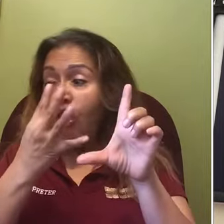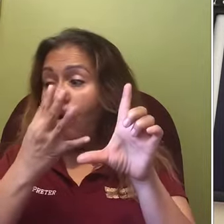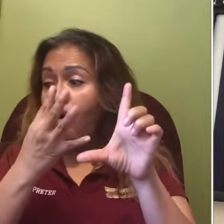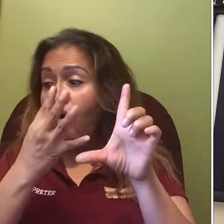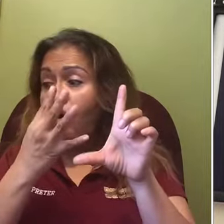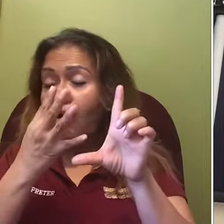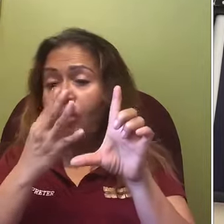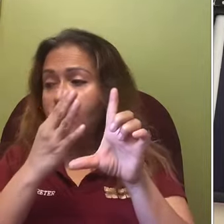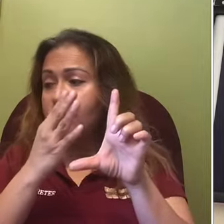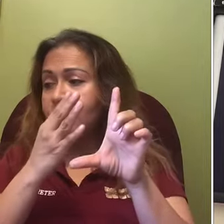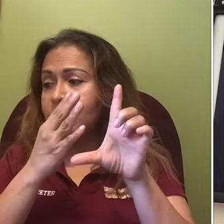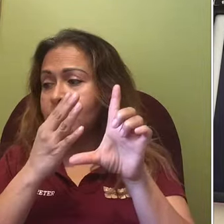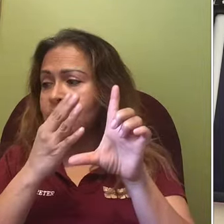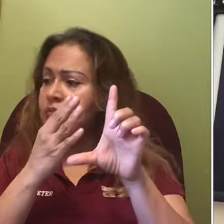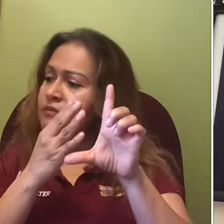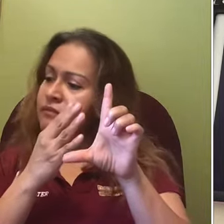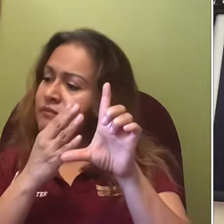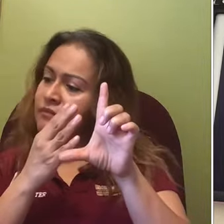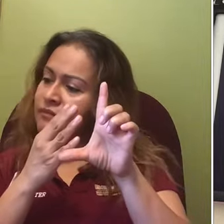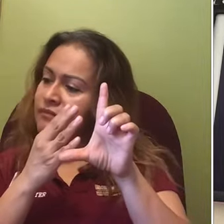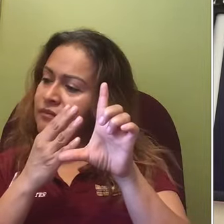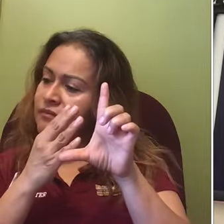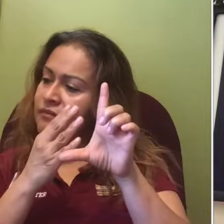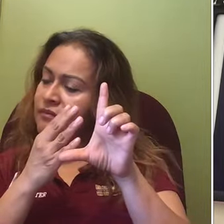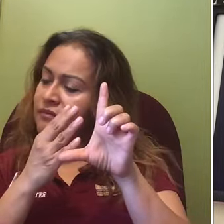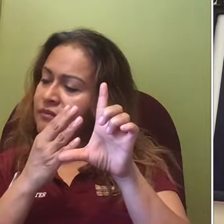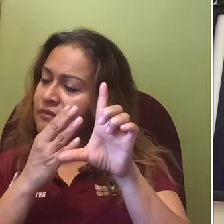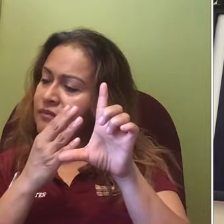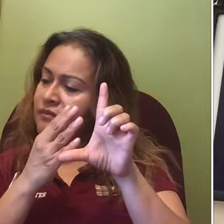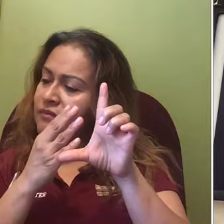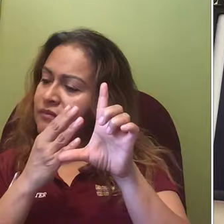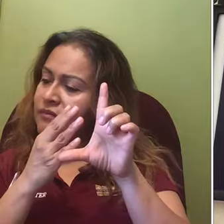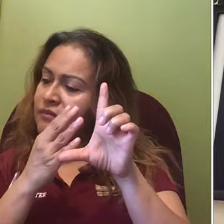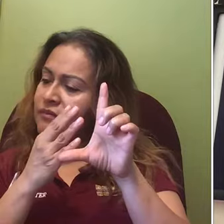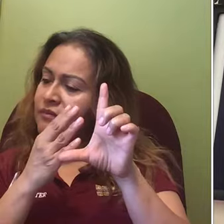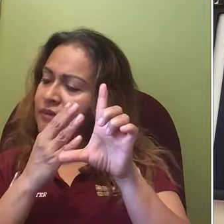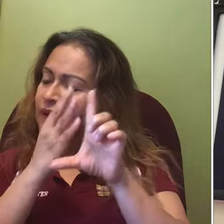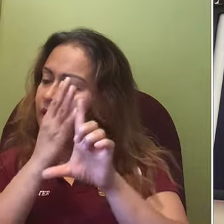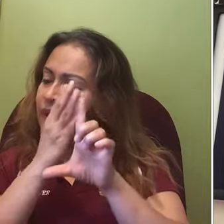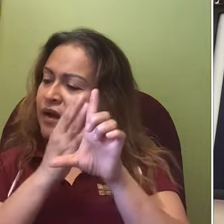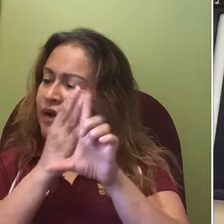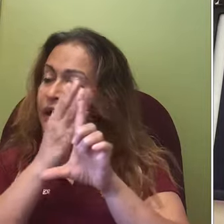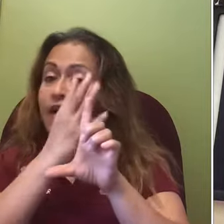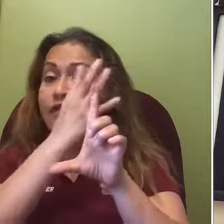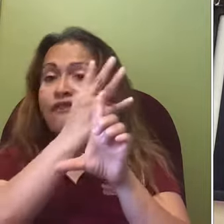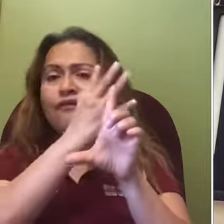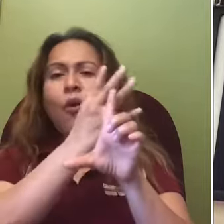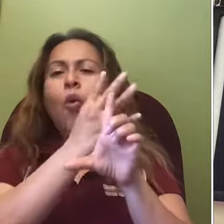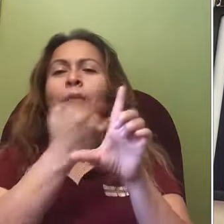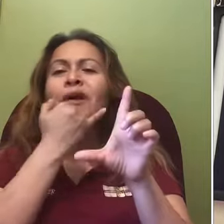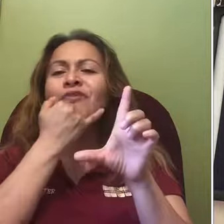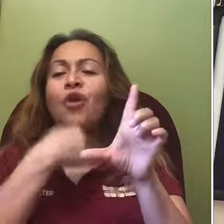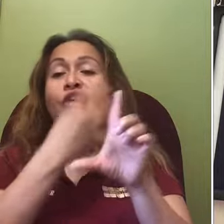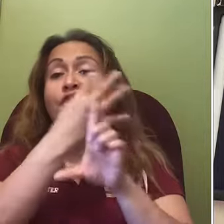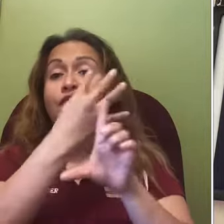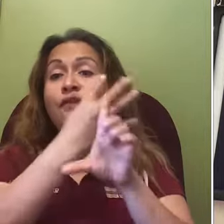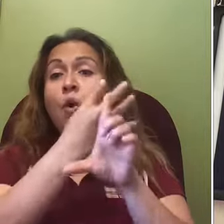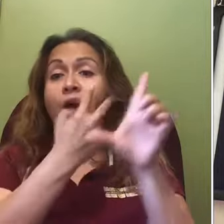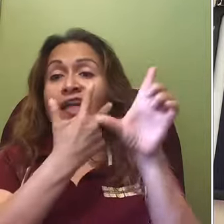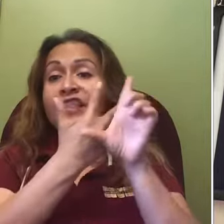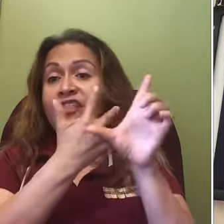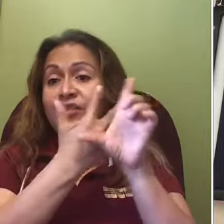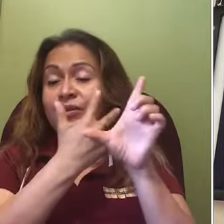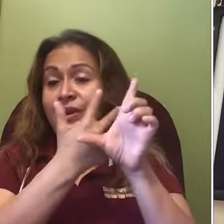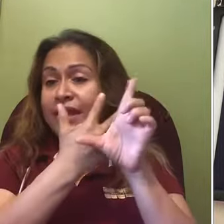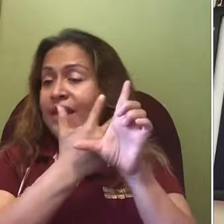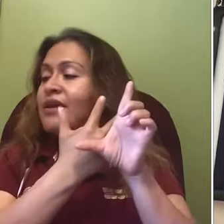of make up that kind of form the vertex here. So this right here is an adjacent side. Adjacent. And I